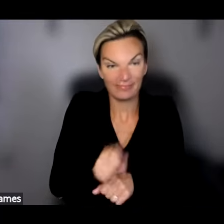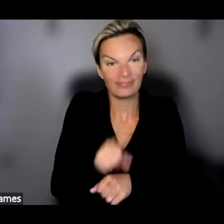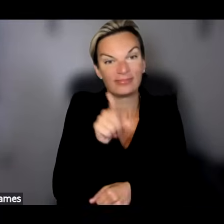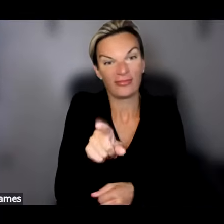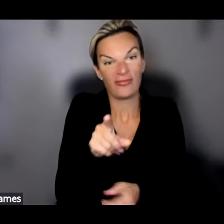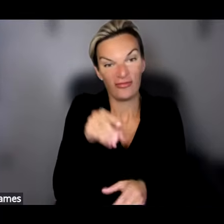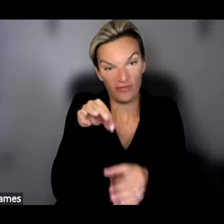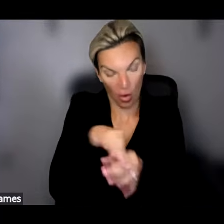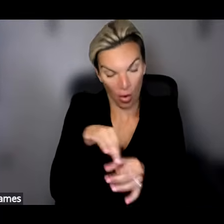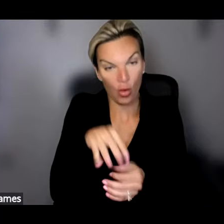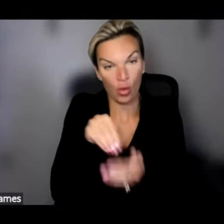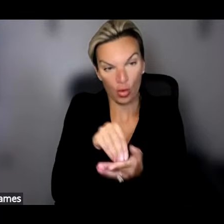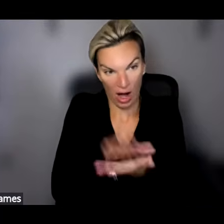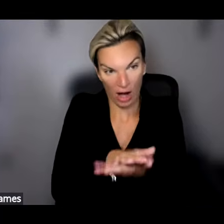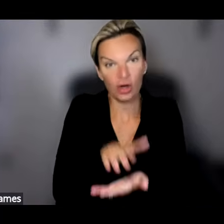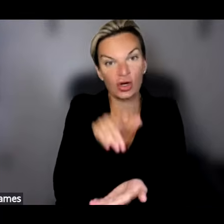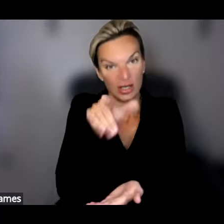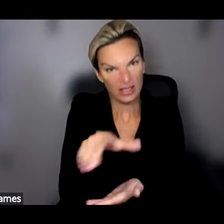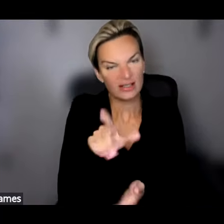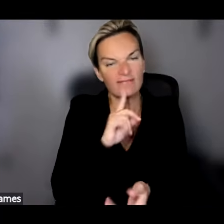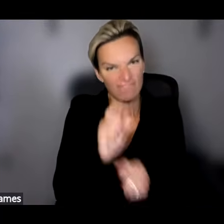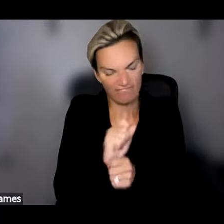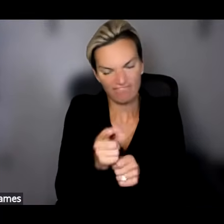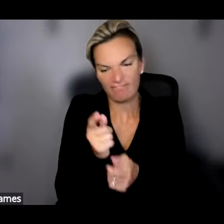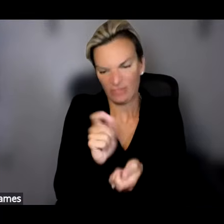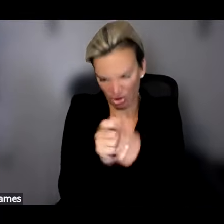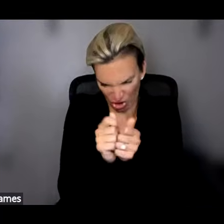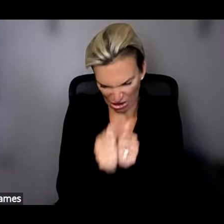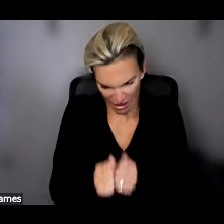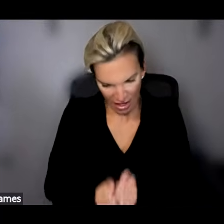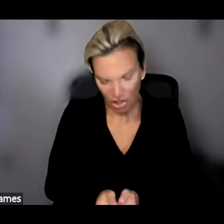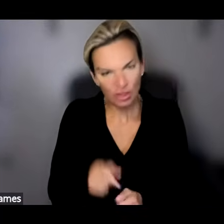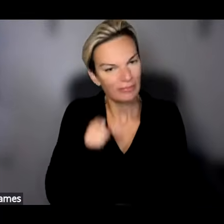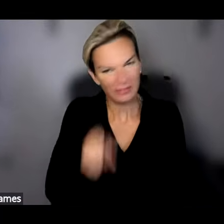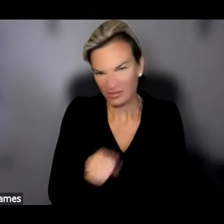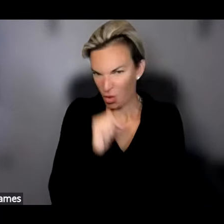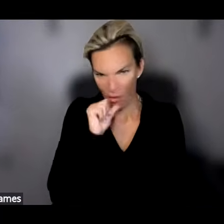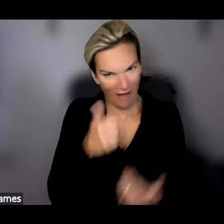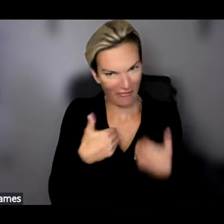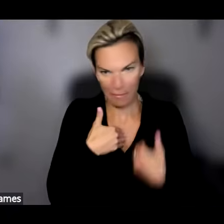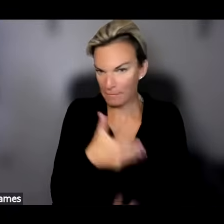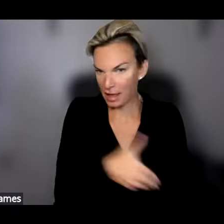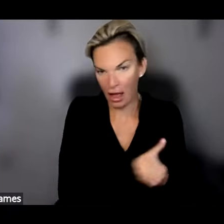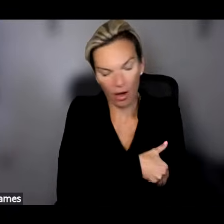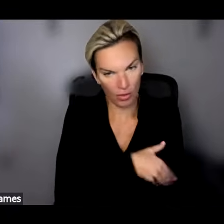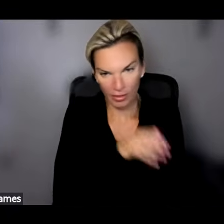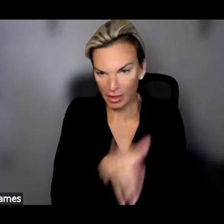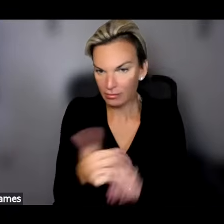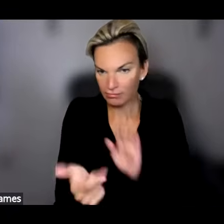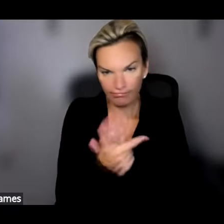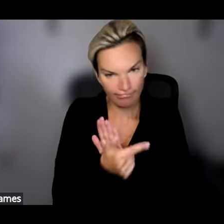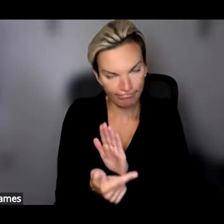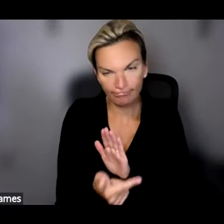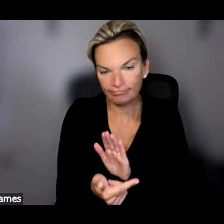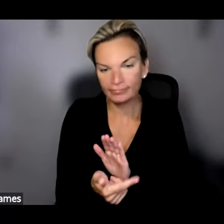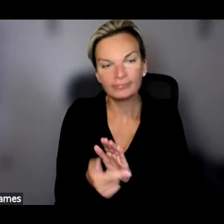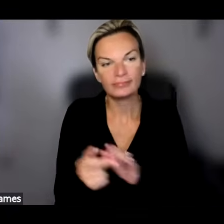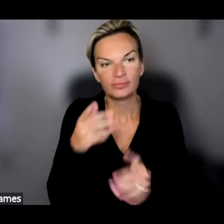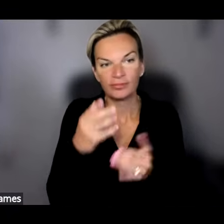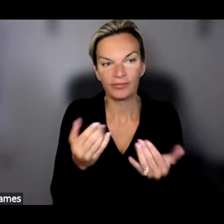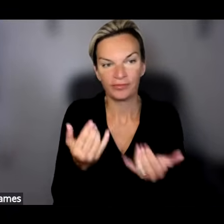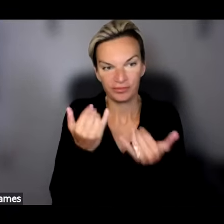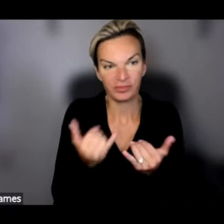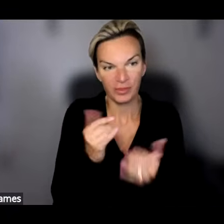records outside her statutory authority. And this board is not being asked today to hold a trial about whether that assertion